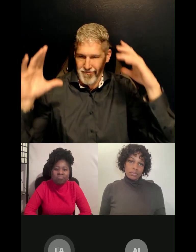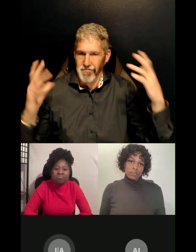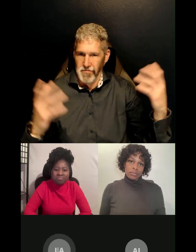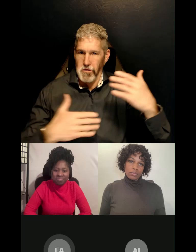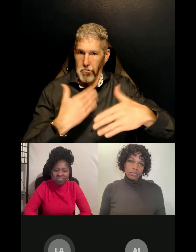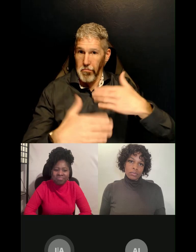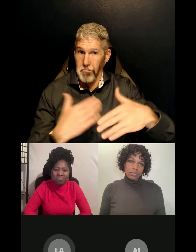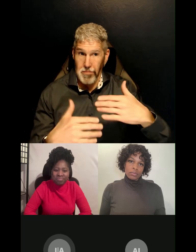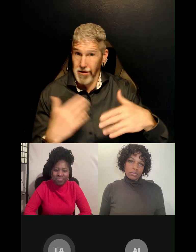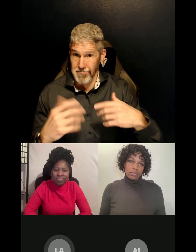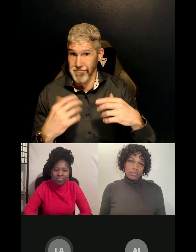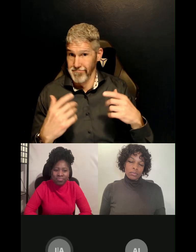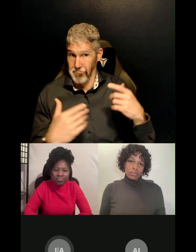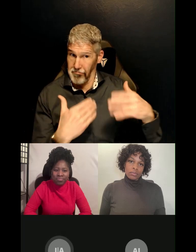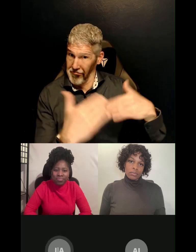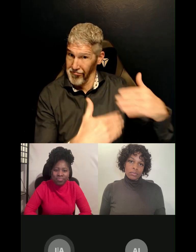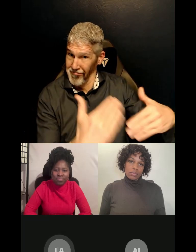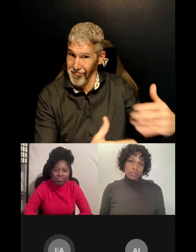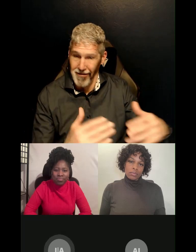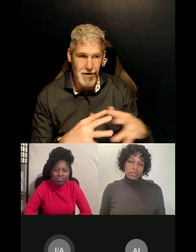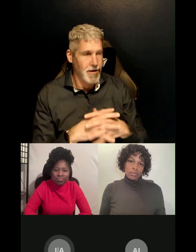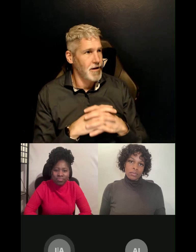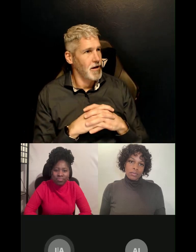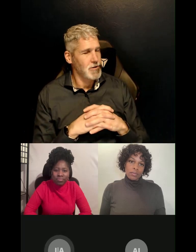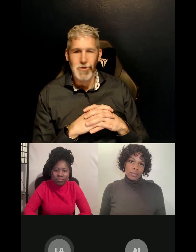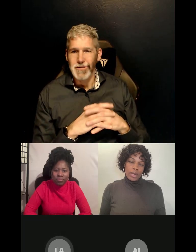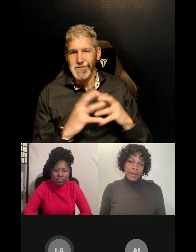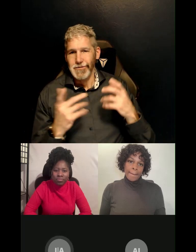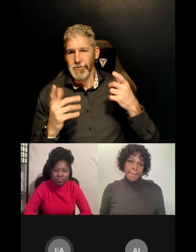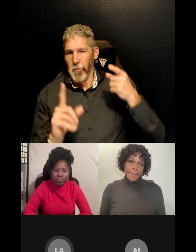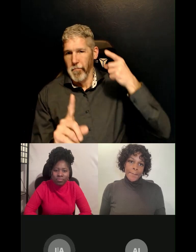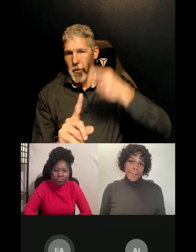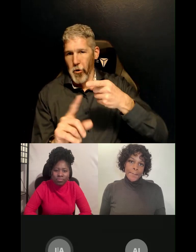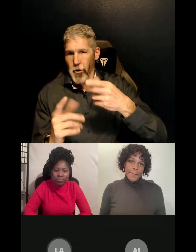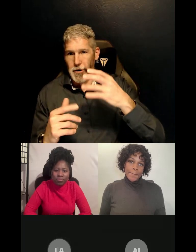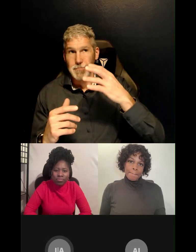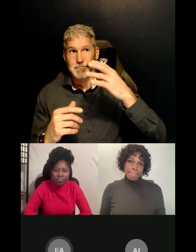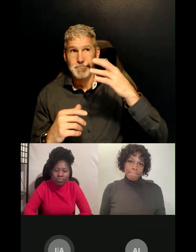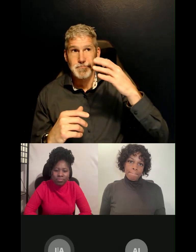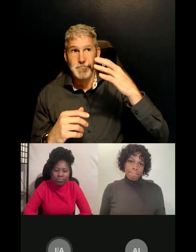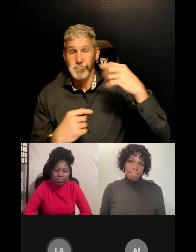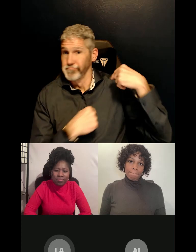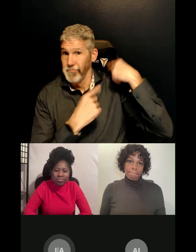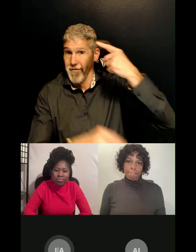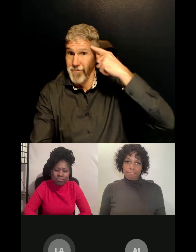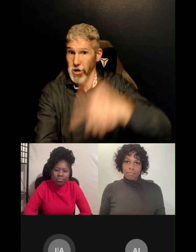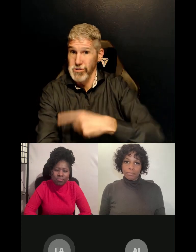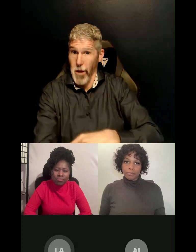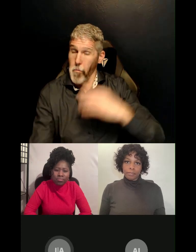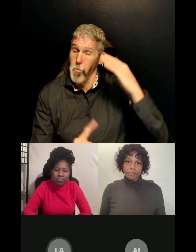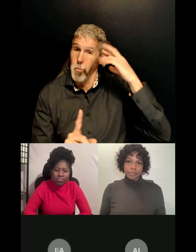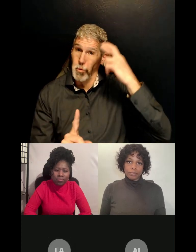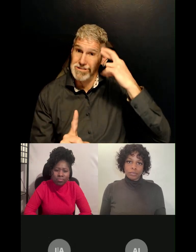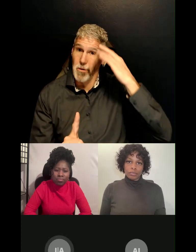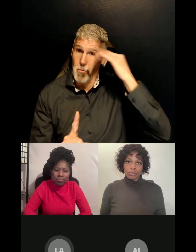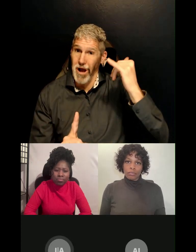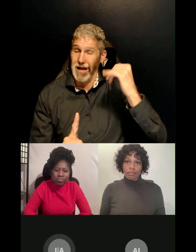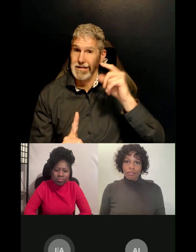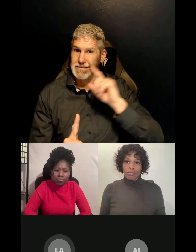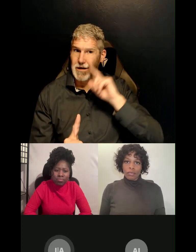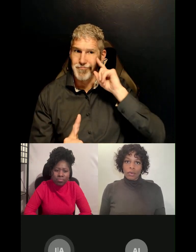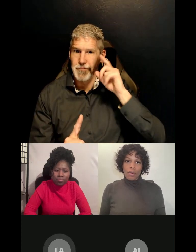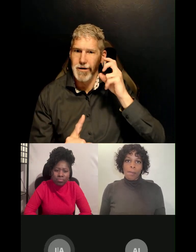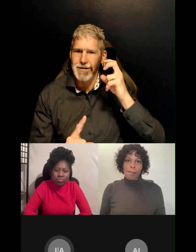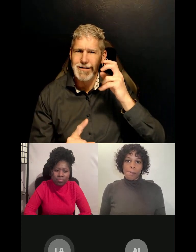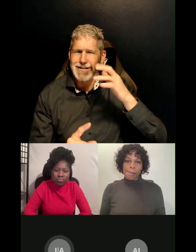saw the industry, she saw the rules of the industry, she had a vision, and as time went on, she did it. So the point is, for